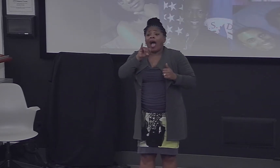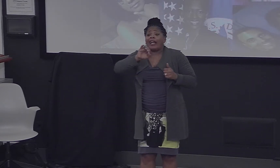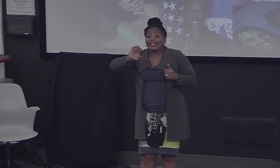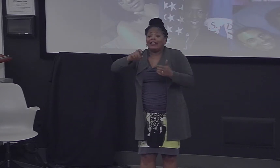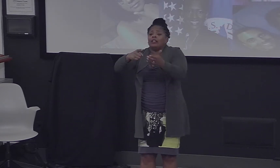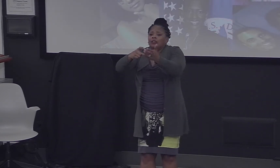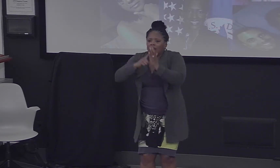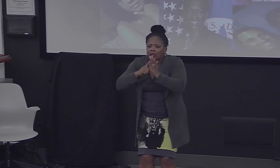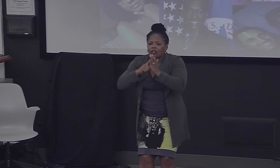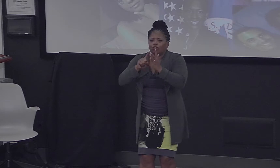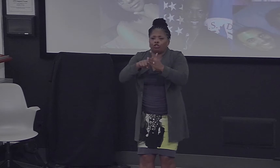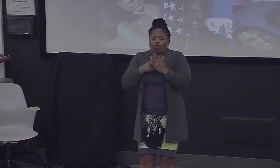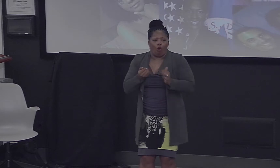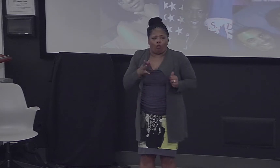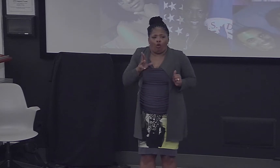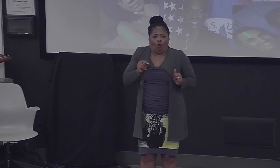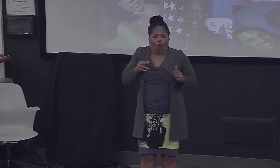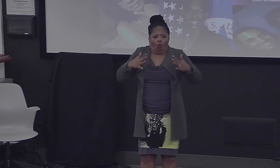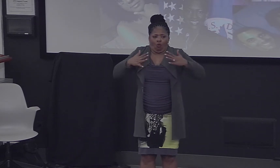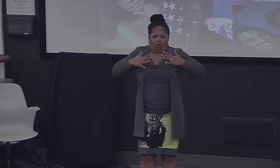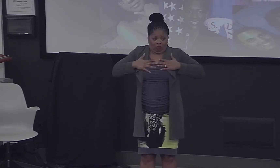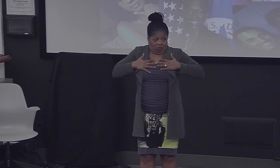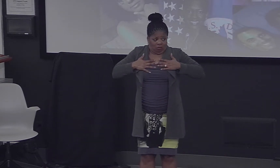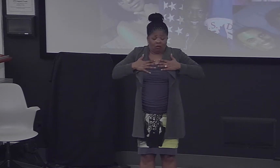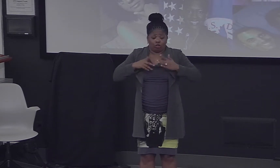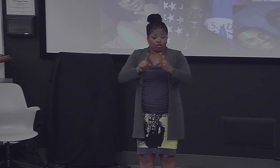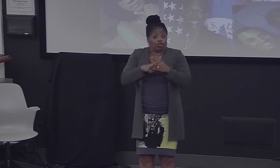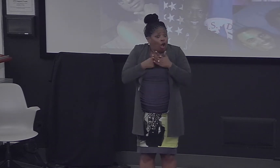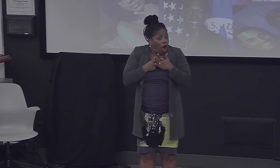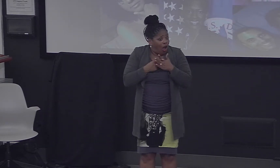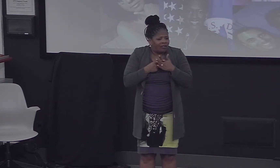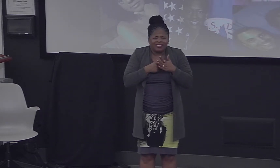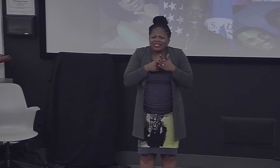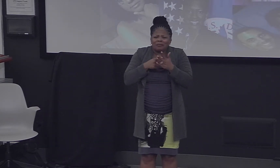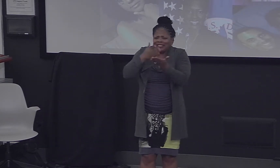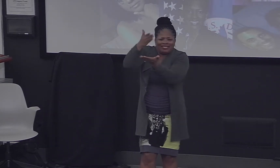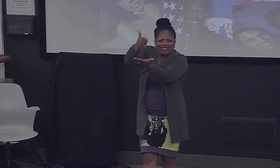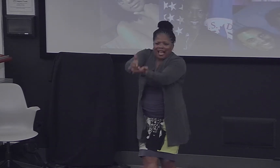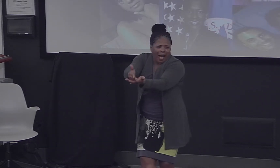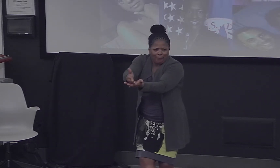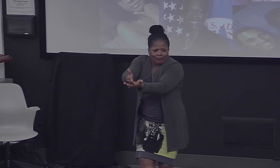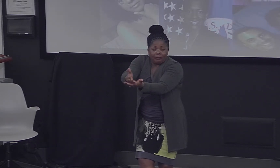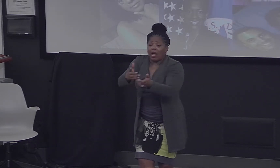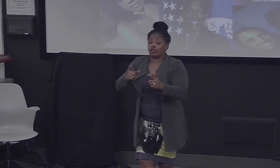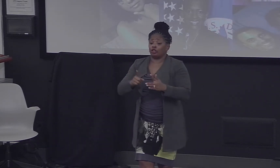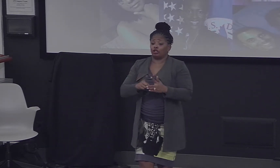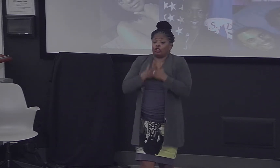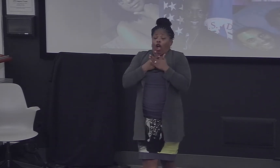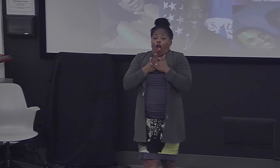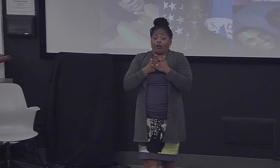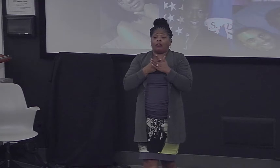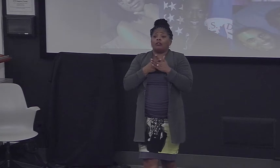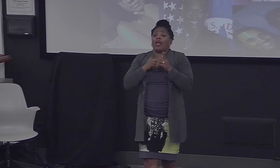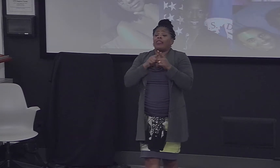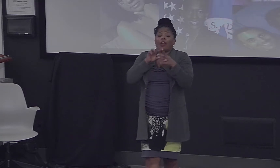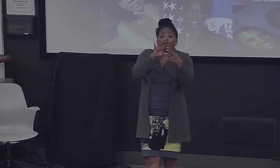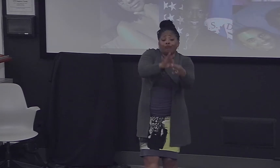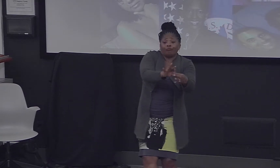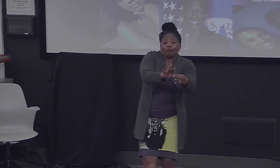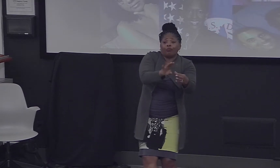experience. So a requirement for institutional ethnography is that the researcher starts from where their experience comes from,